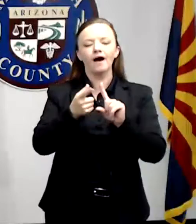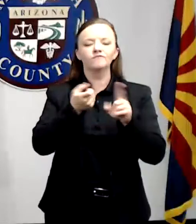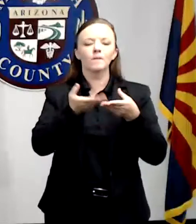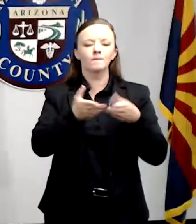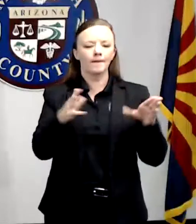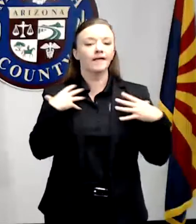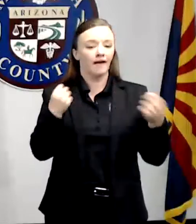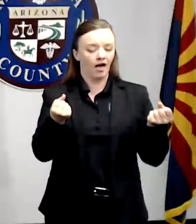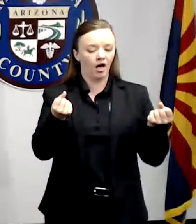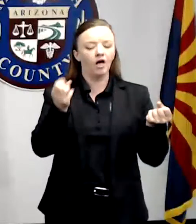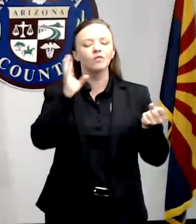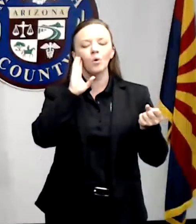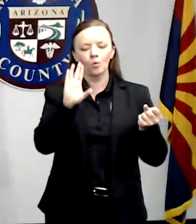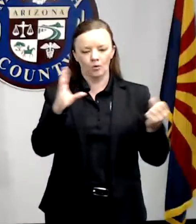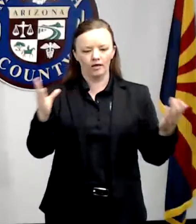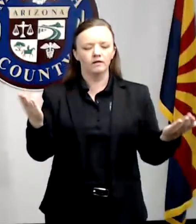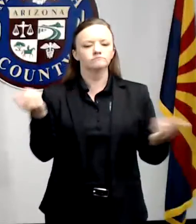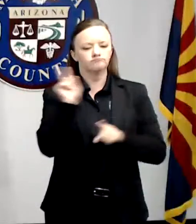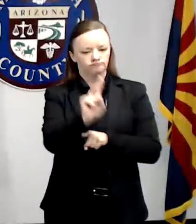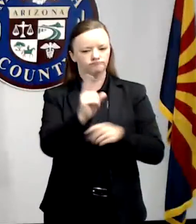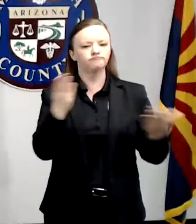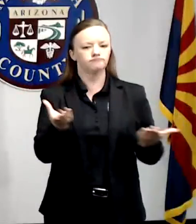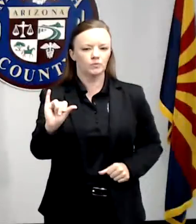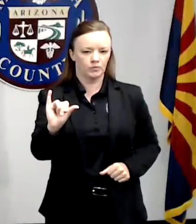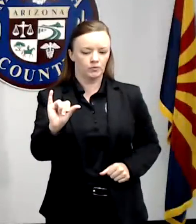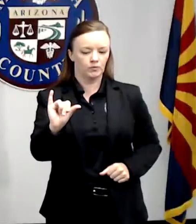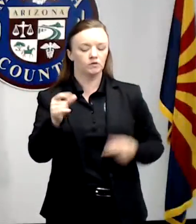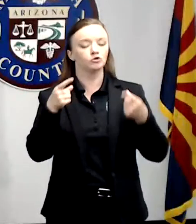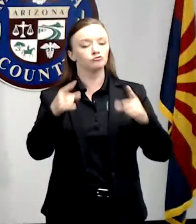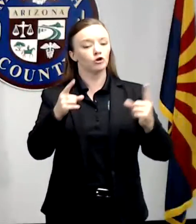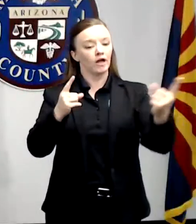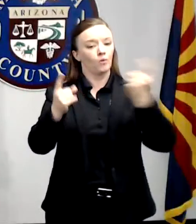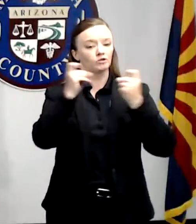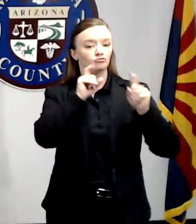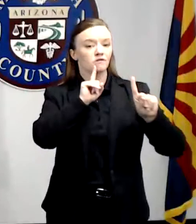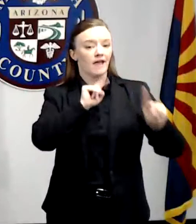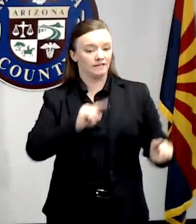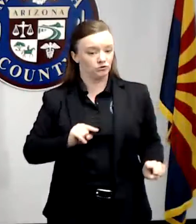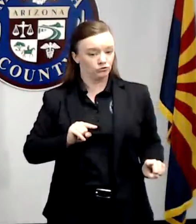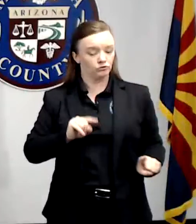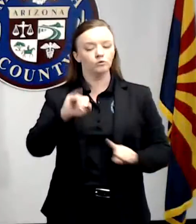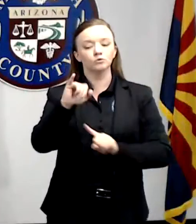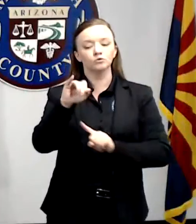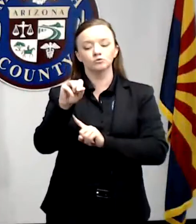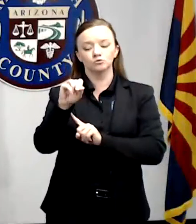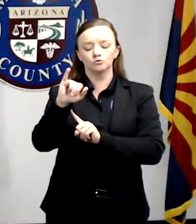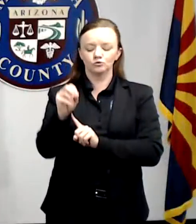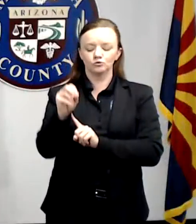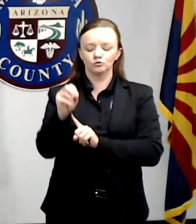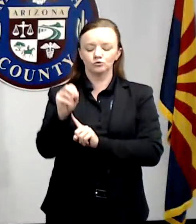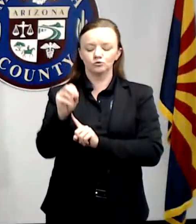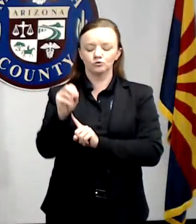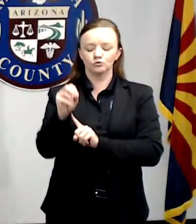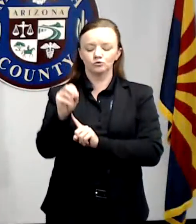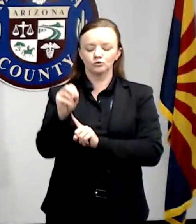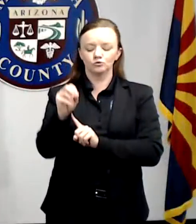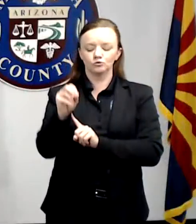joining us as well. So when we get to the Q&A portion of this press conference, she will come up and she'll also